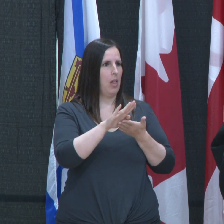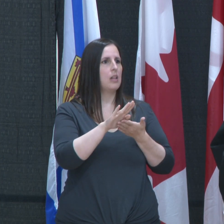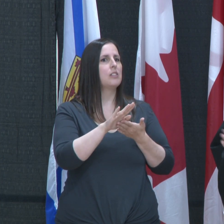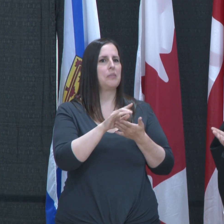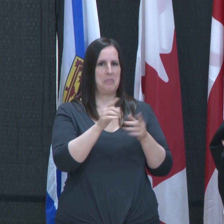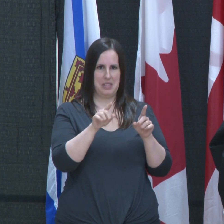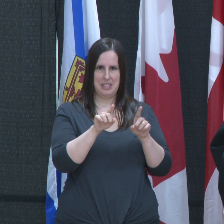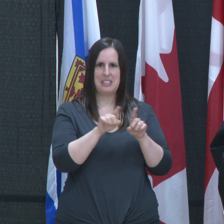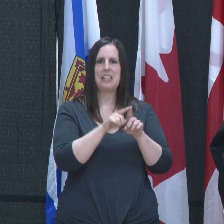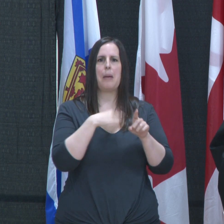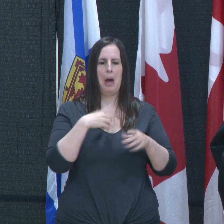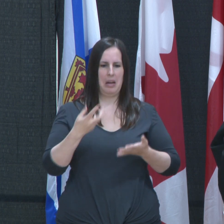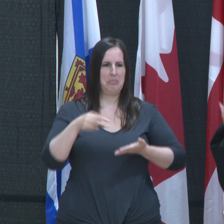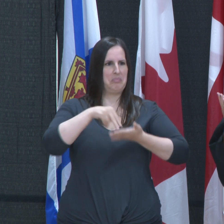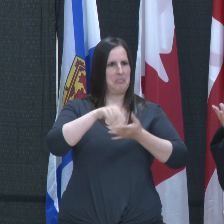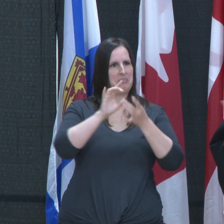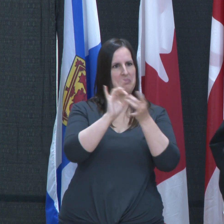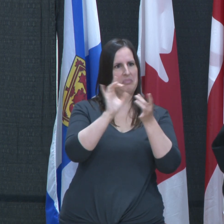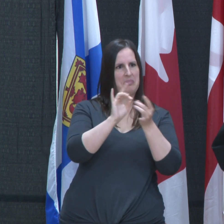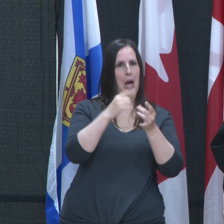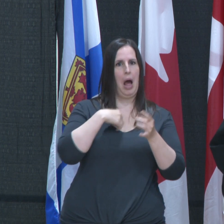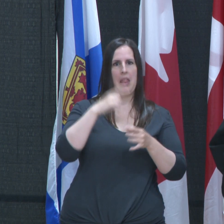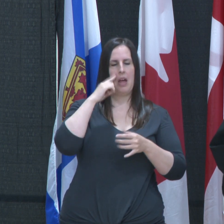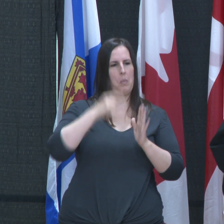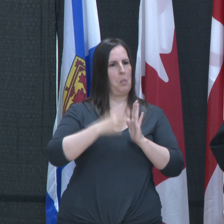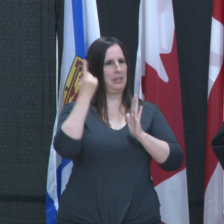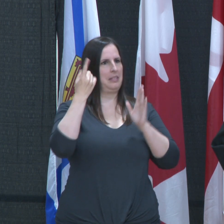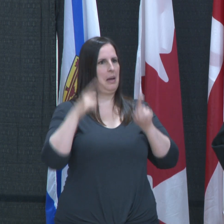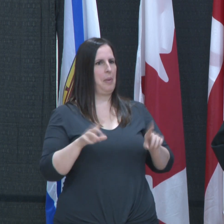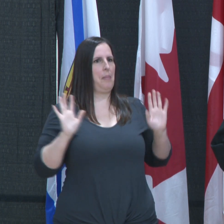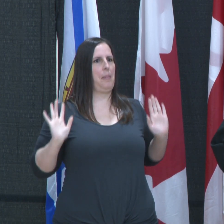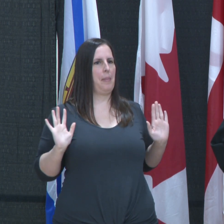at the time, I thought it would be my one and only, but here